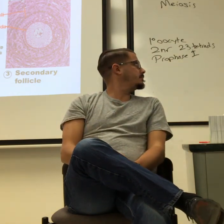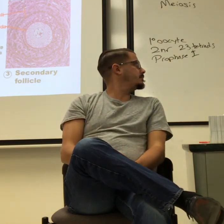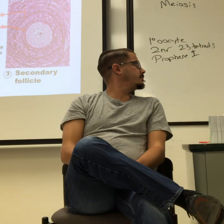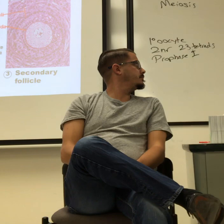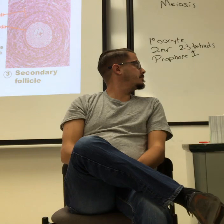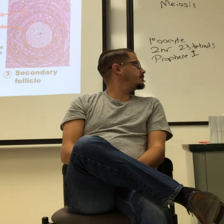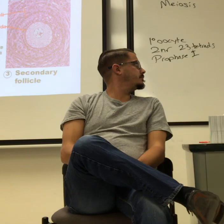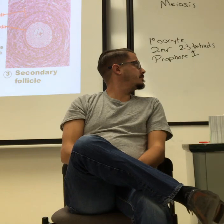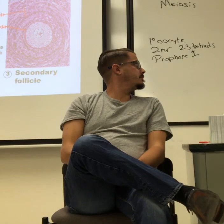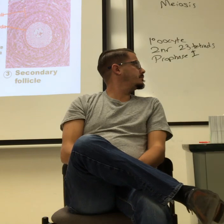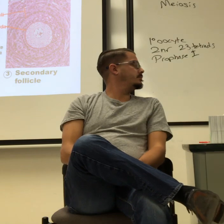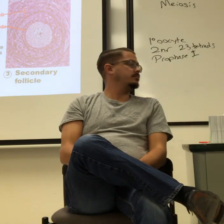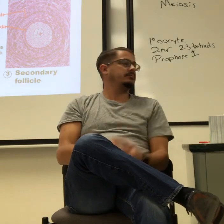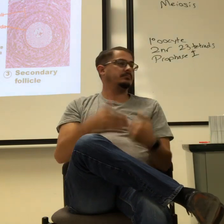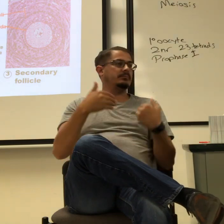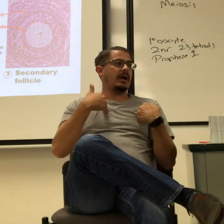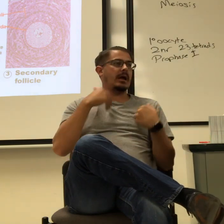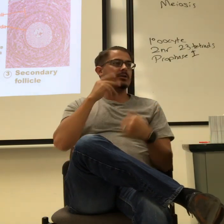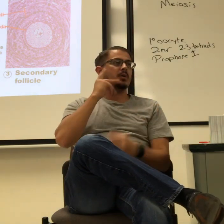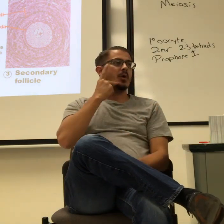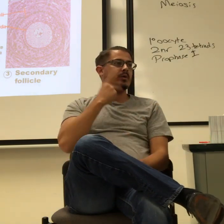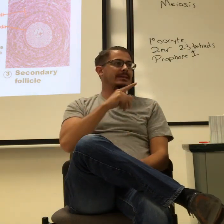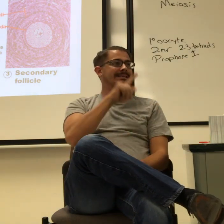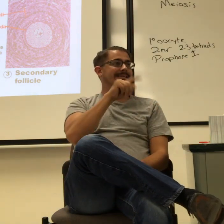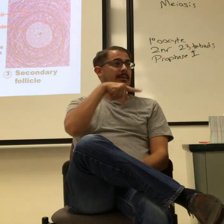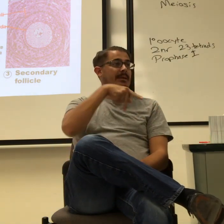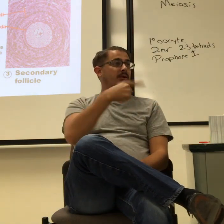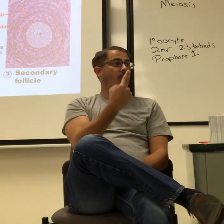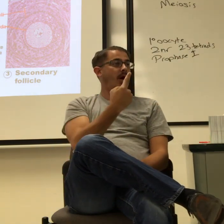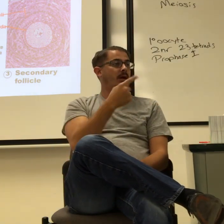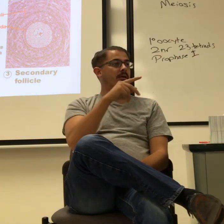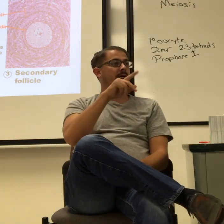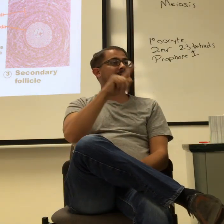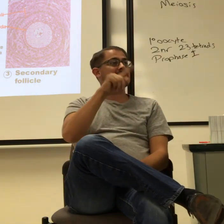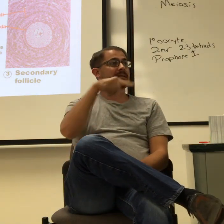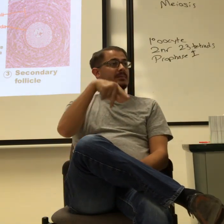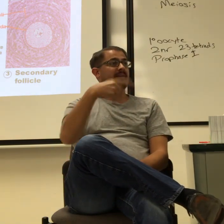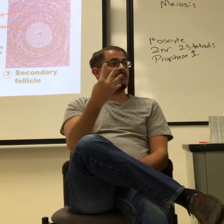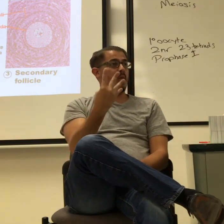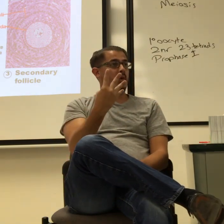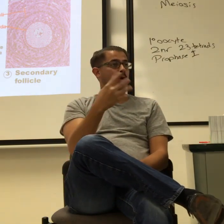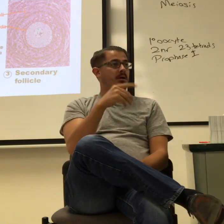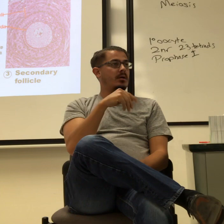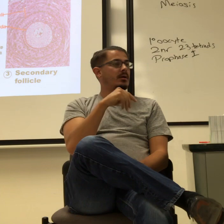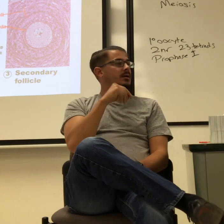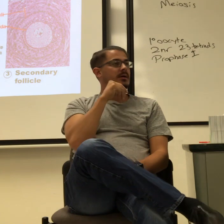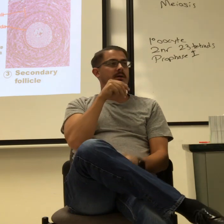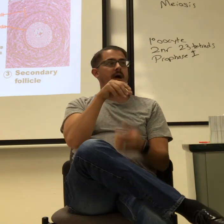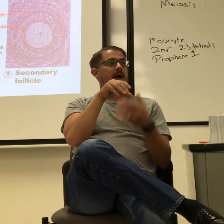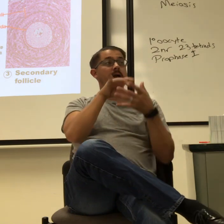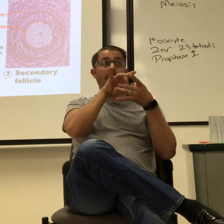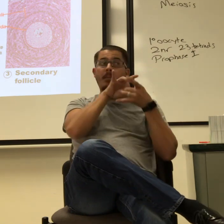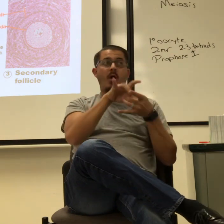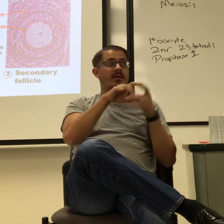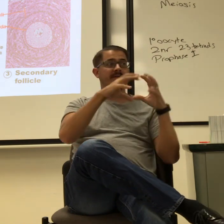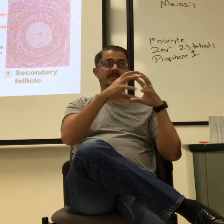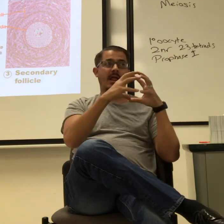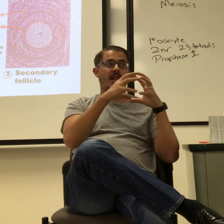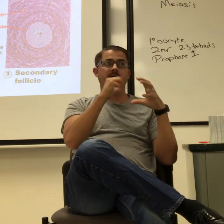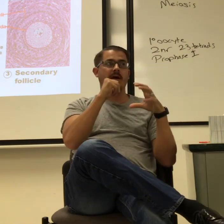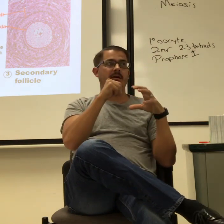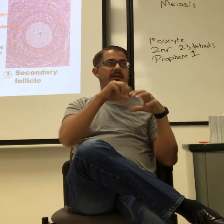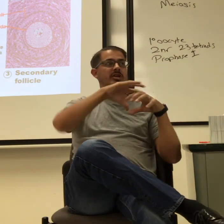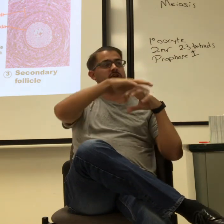It contains proteins, ZP1, ZP4. It's not part of the cell. It's